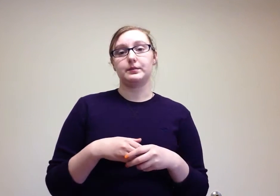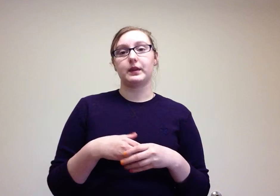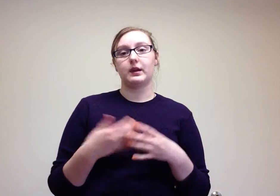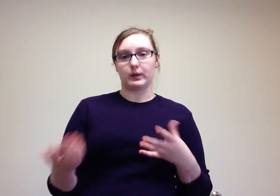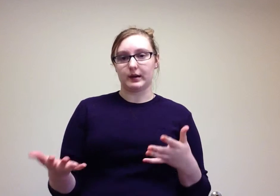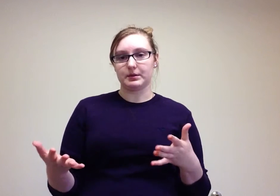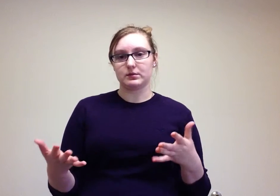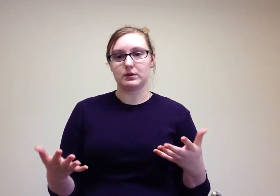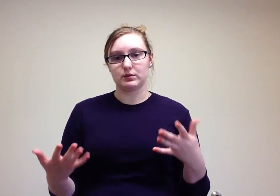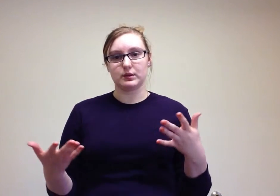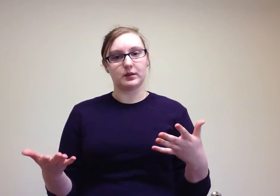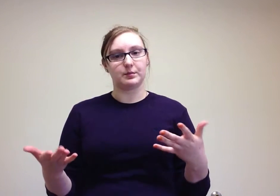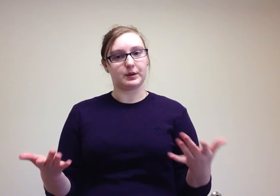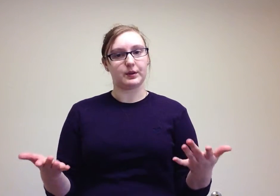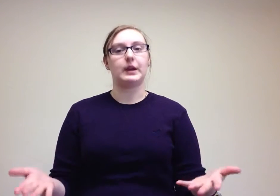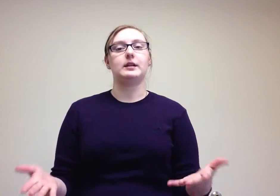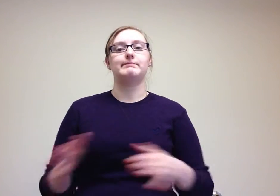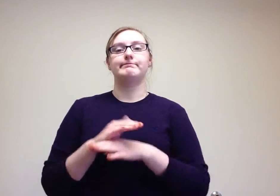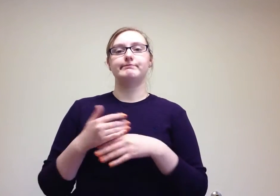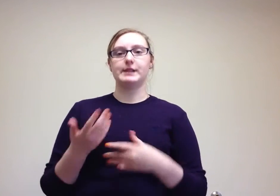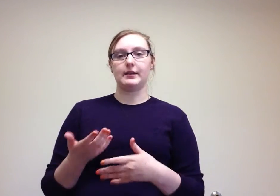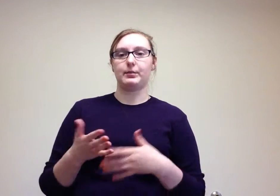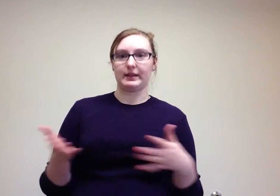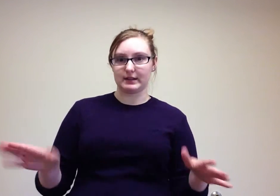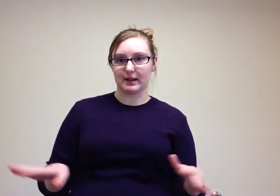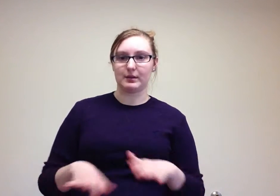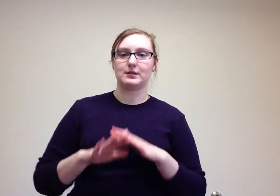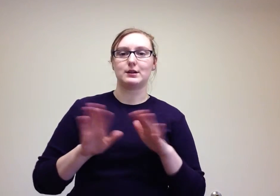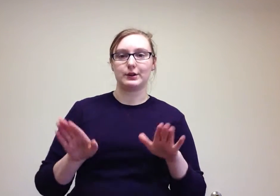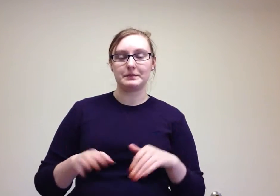And what happens when you take pure cocaine? Death, bad things happen, it's not good.